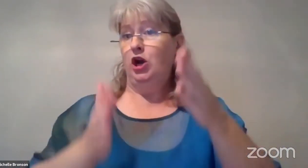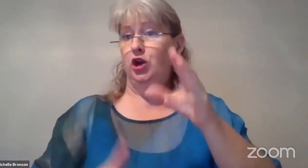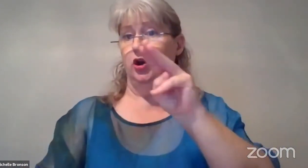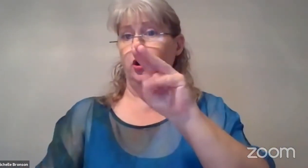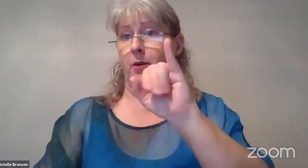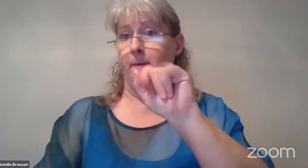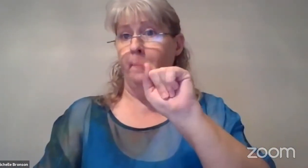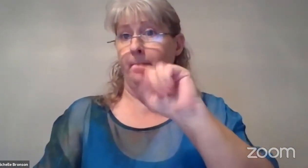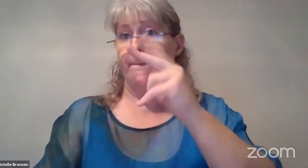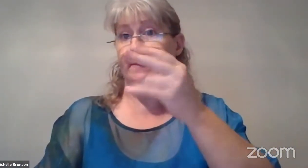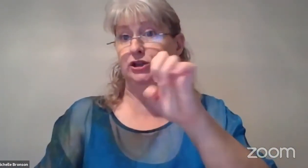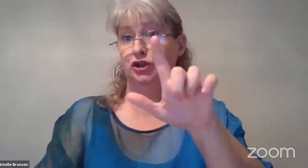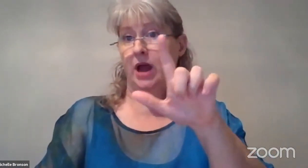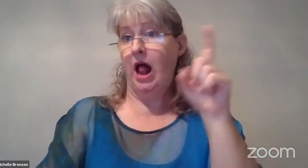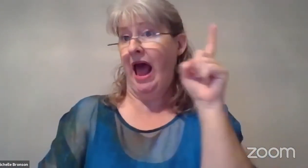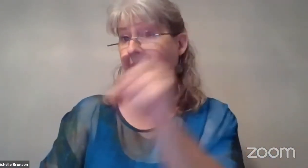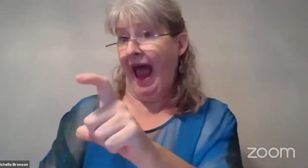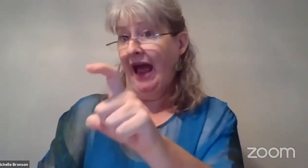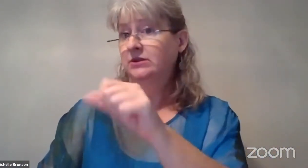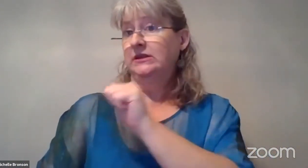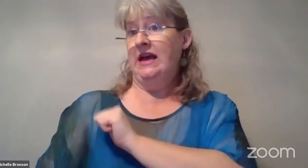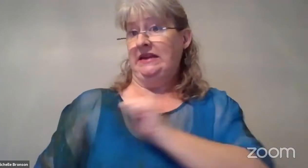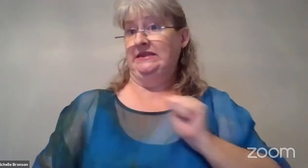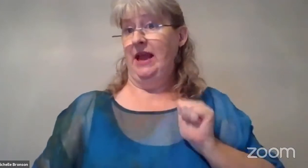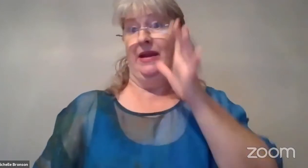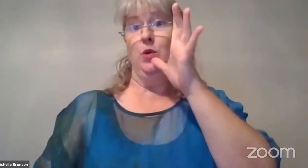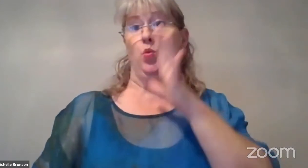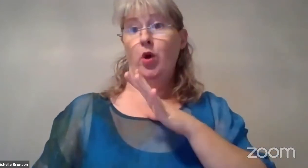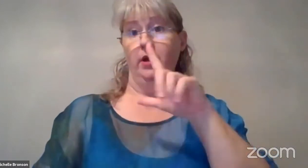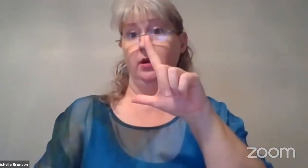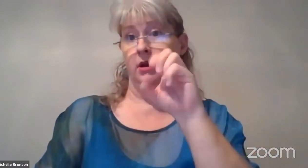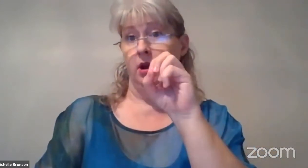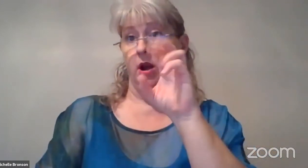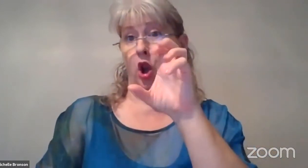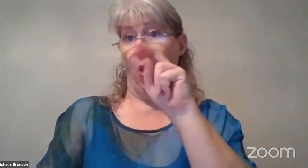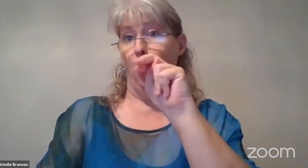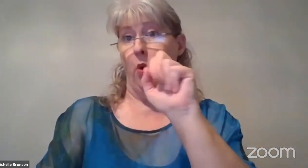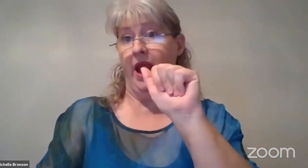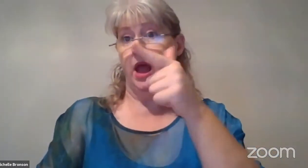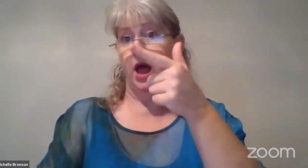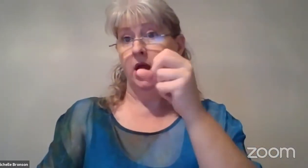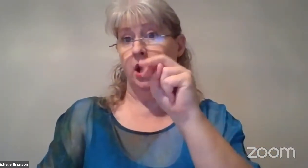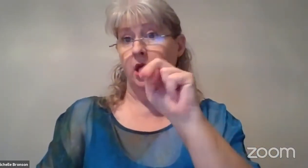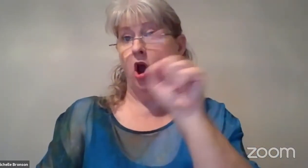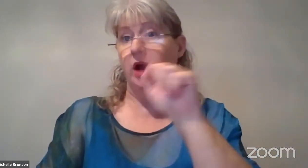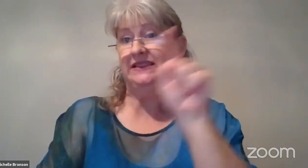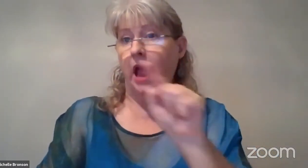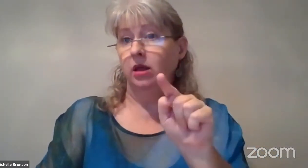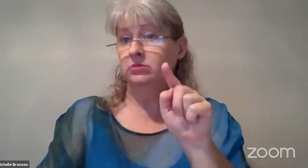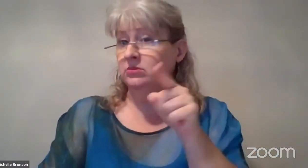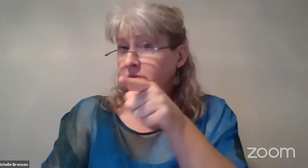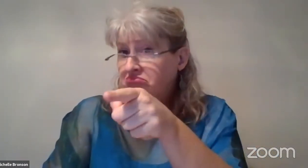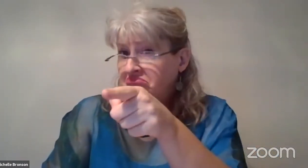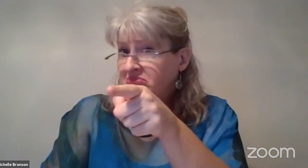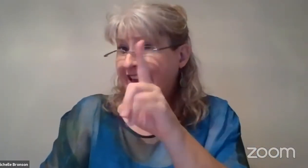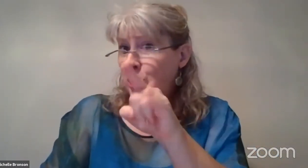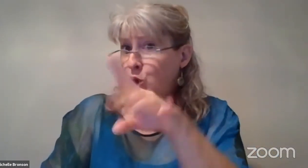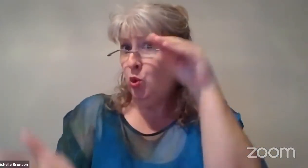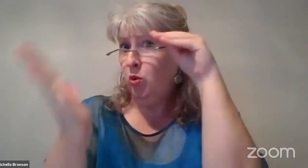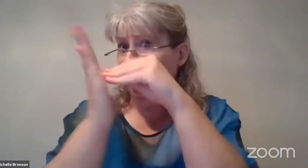on Wednesday, and Senator Mitchell asked Assemblywoman Lorena Gonzalez whether